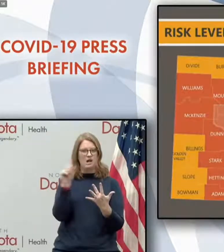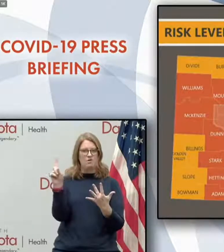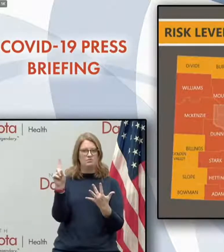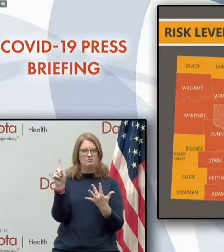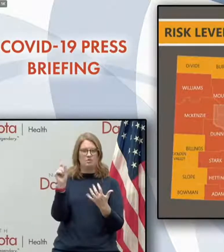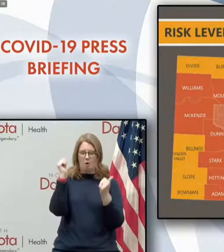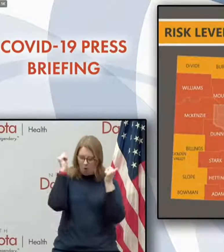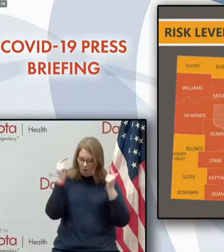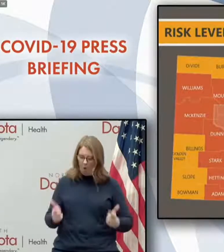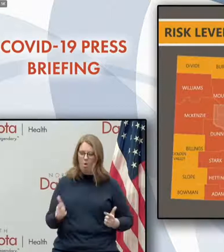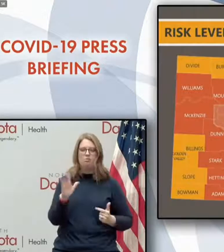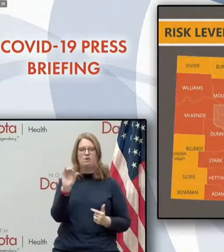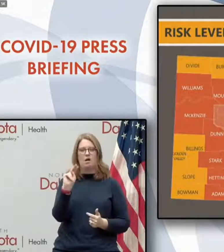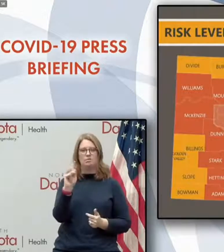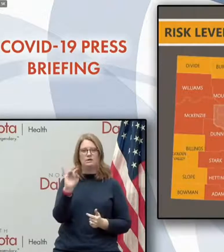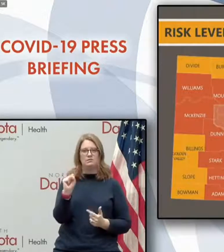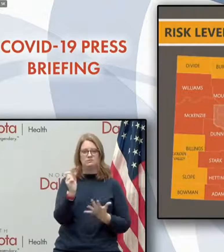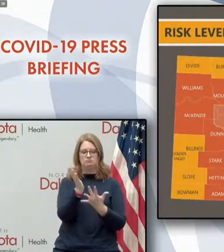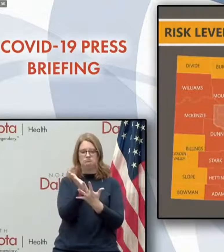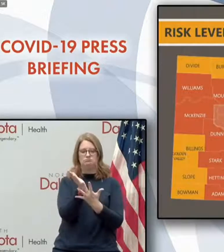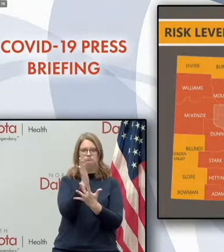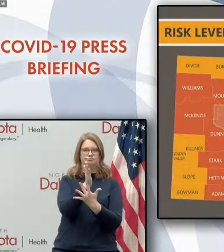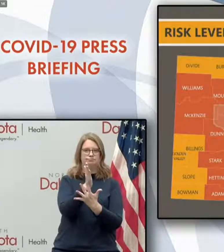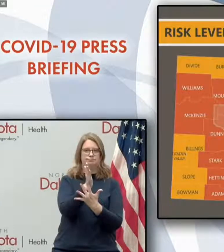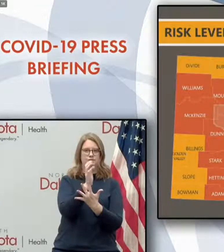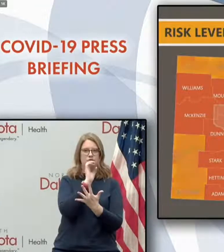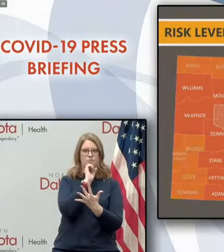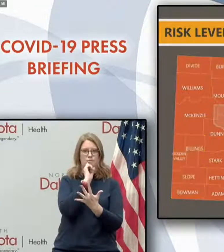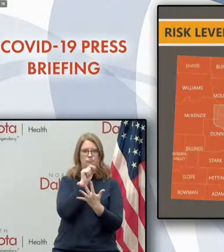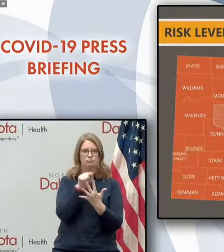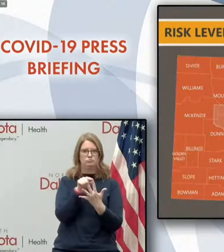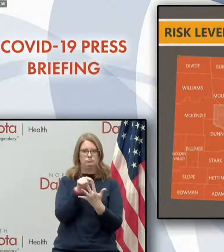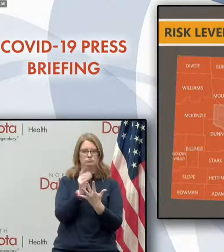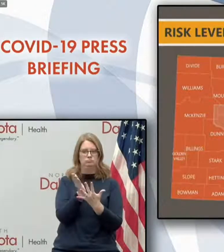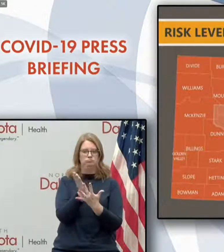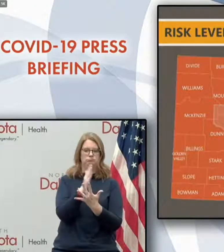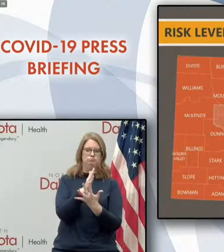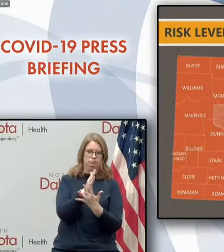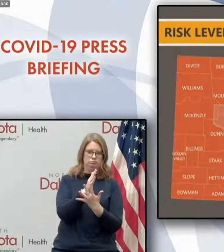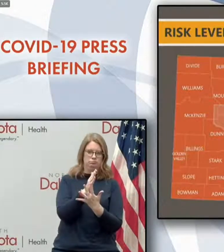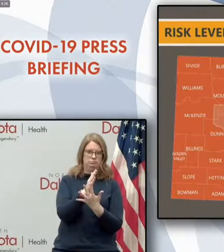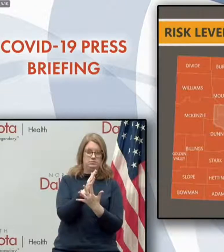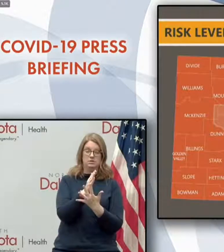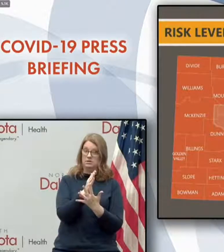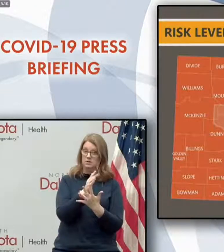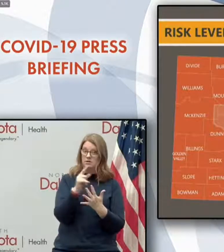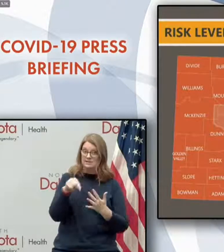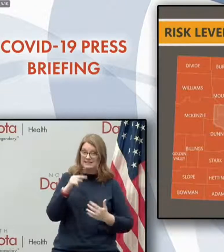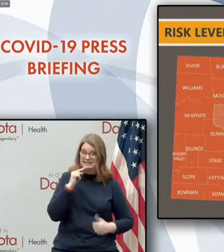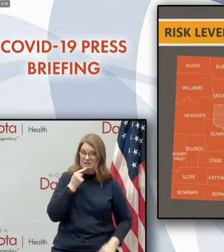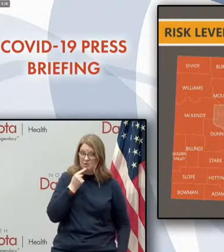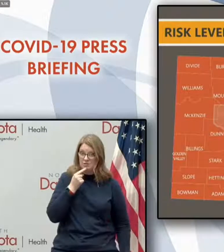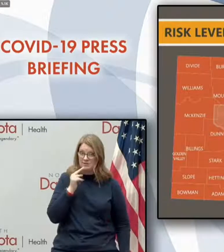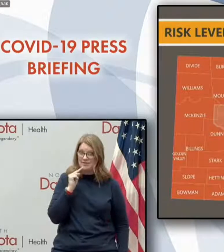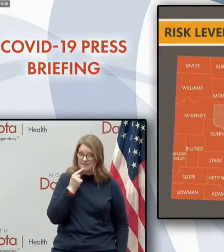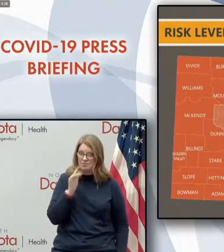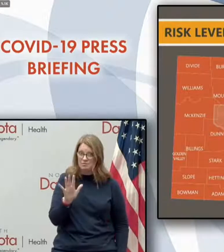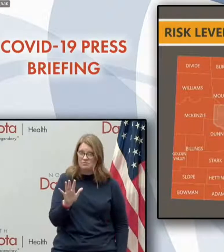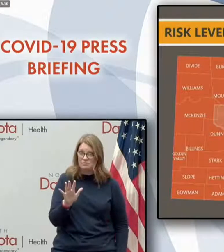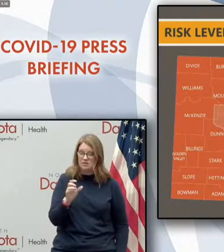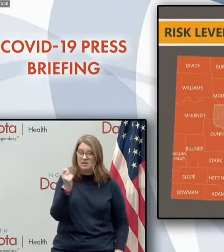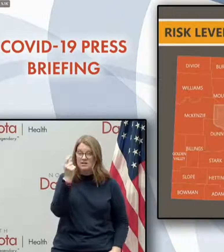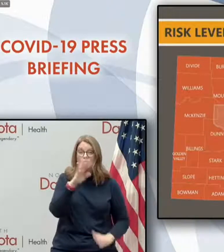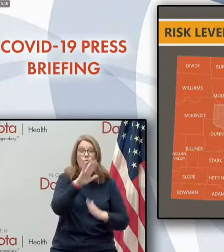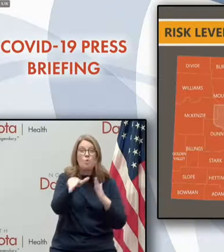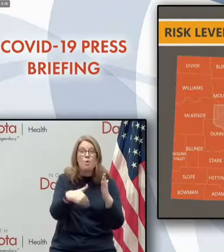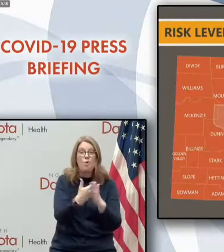moving all remaining counties from yellow to orange. This would indicate the seriousness of the situation where the whole state is at